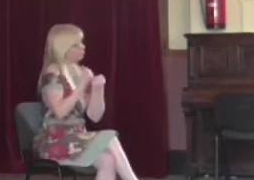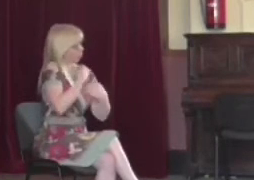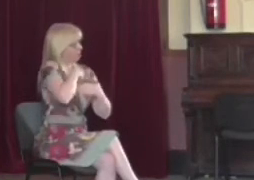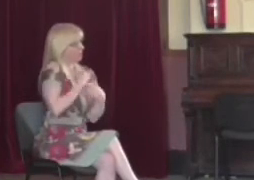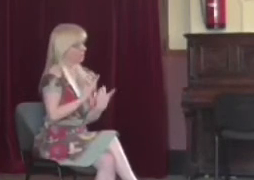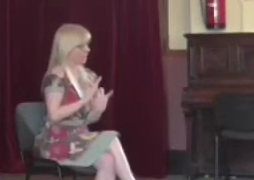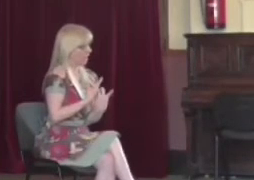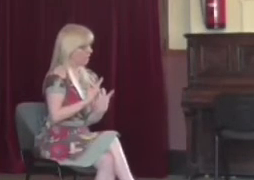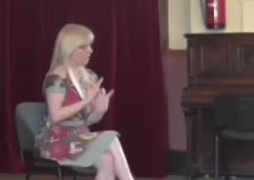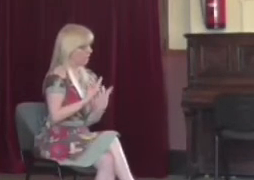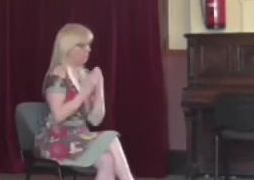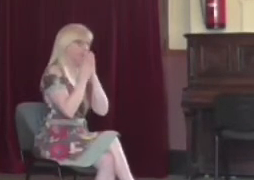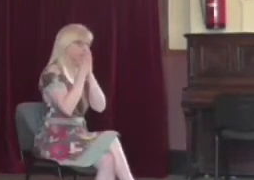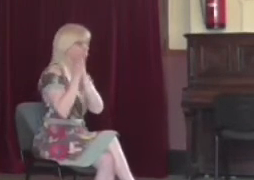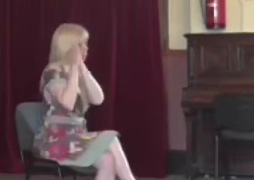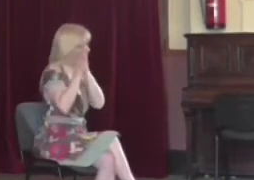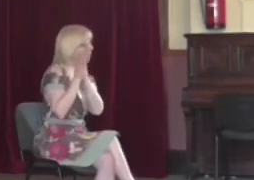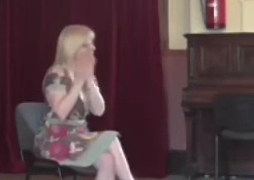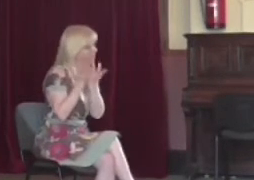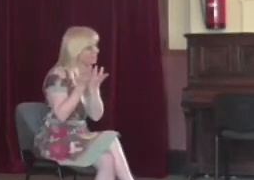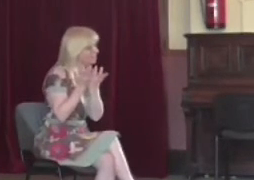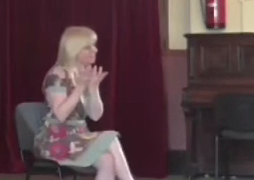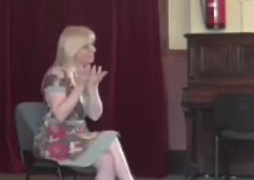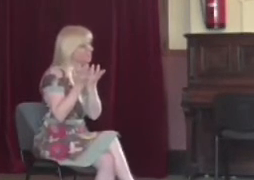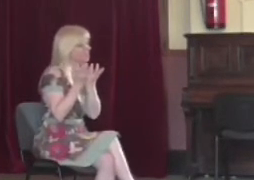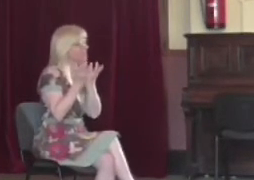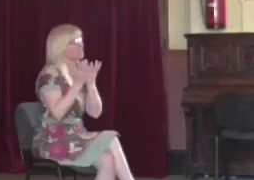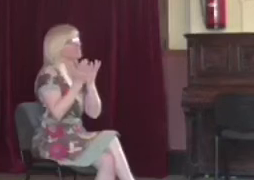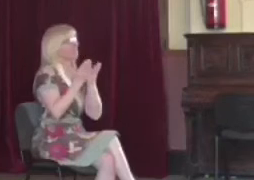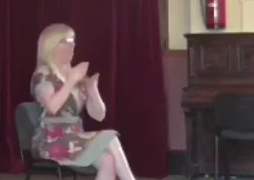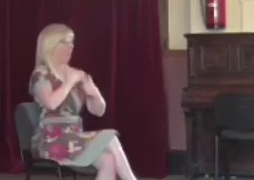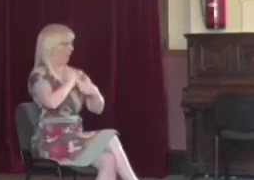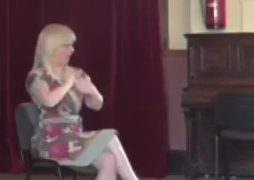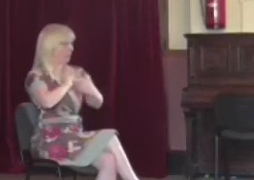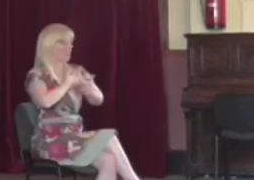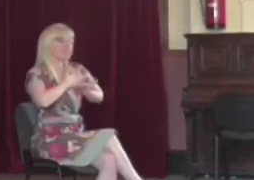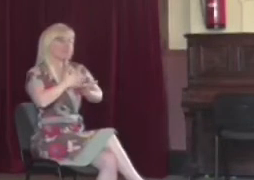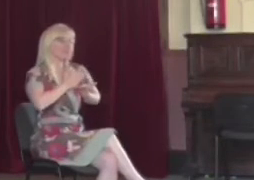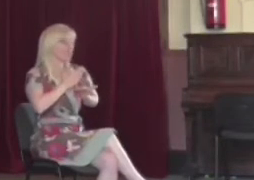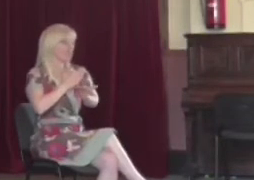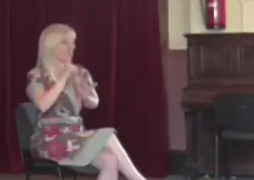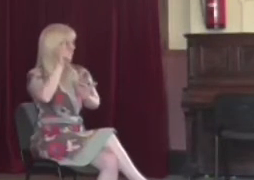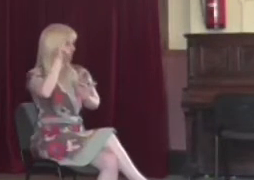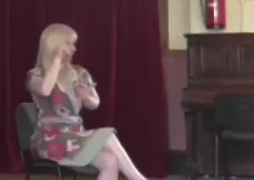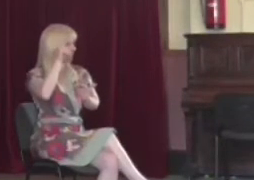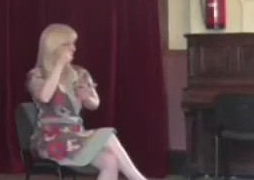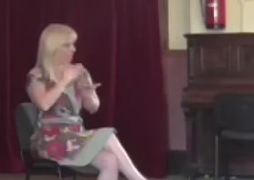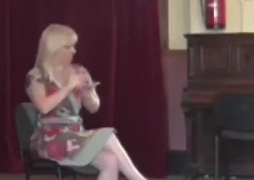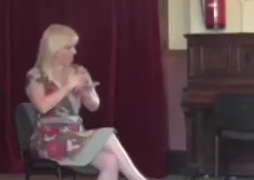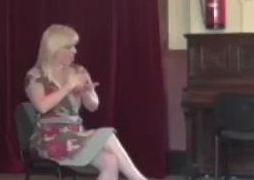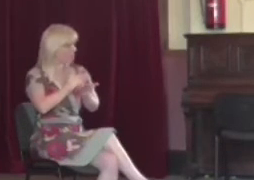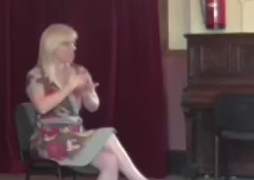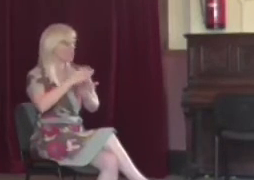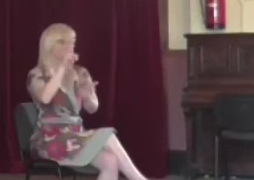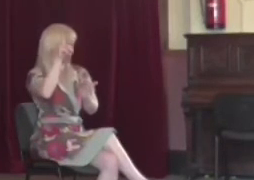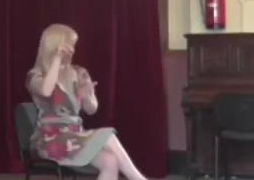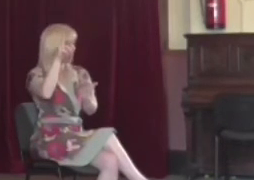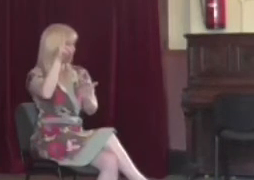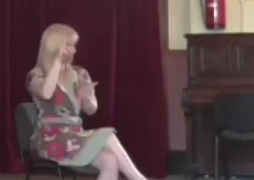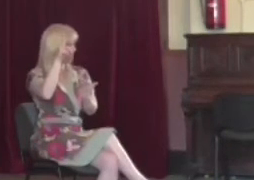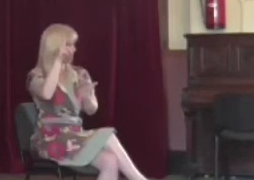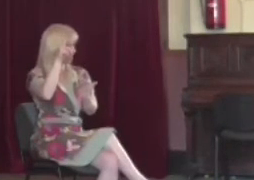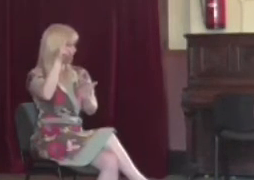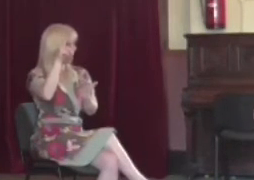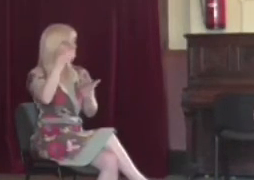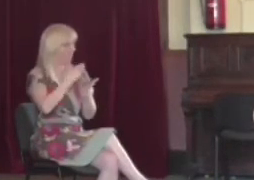No. We just tell people that we're going to read the Bible, and if they want to join in, they can. If they don't, they don't have to. We've got to think about the right time. We've got to think